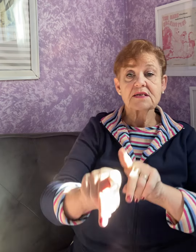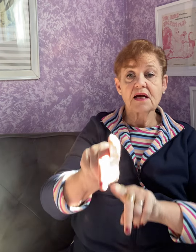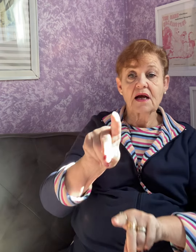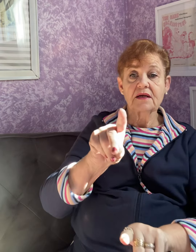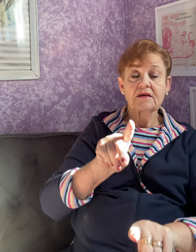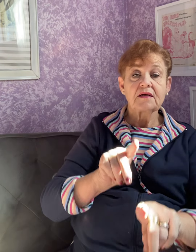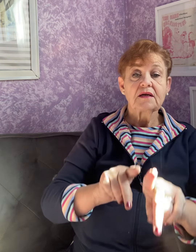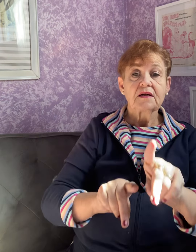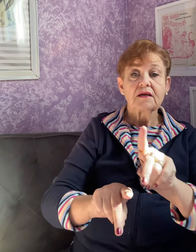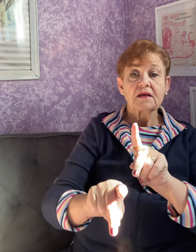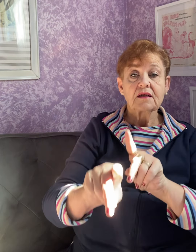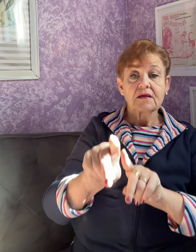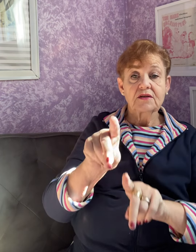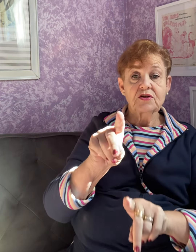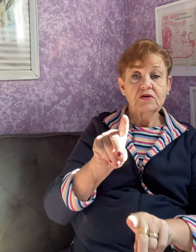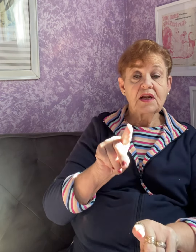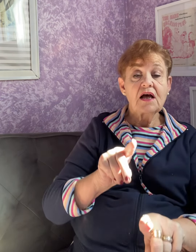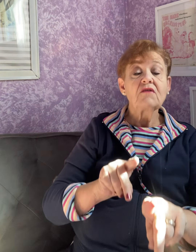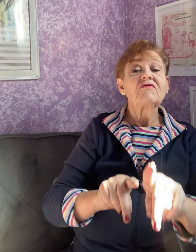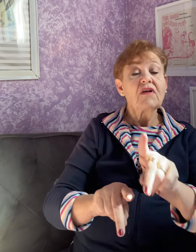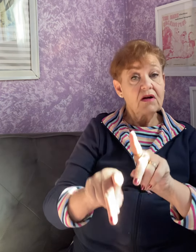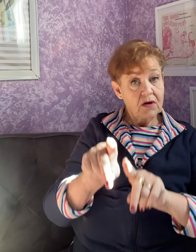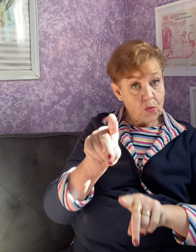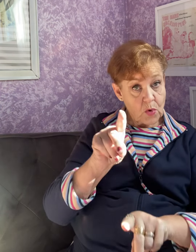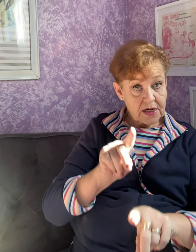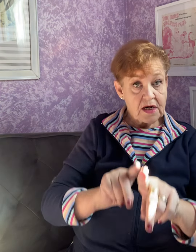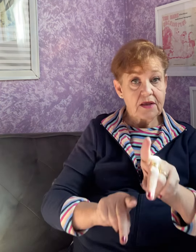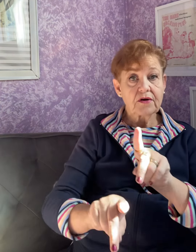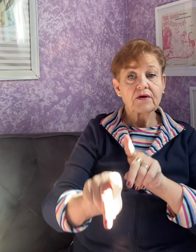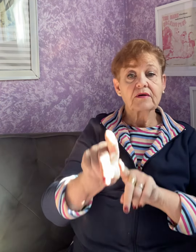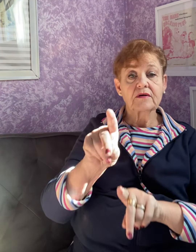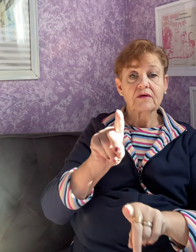side, to love one another.